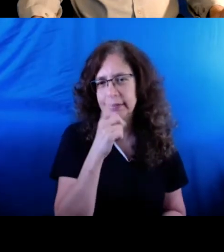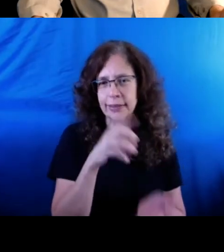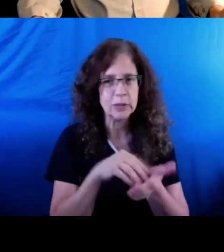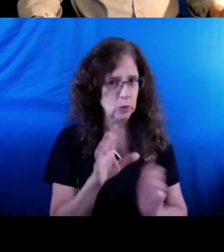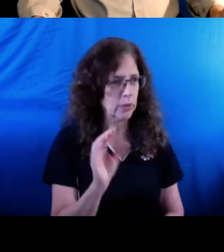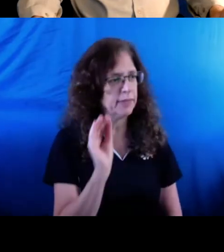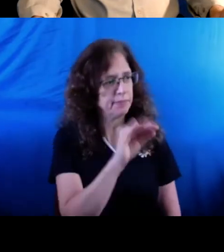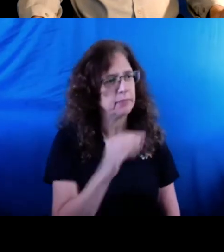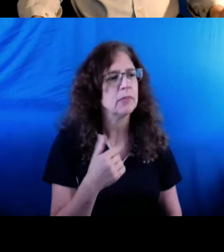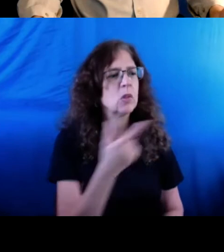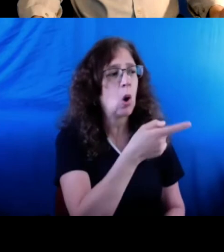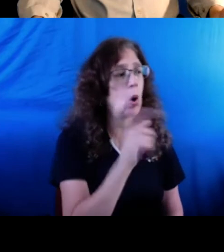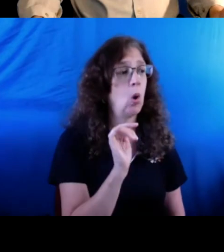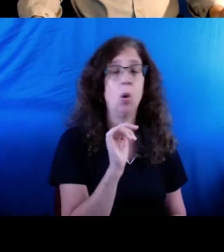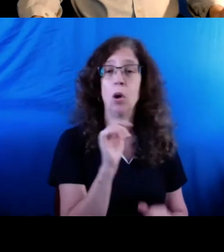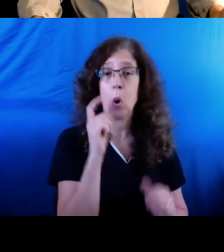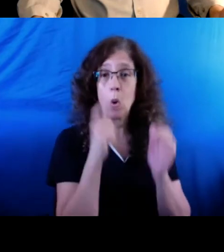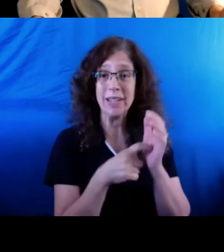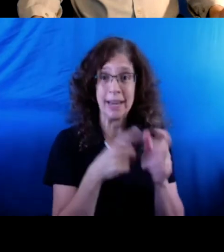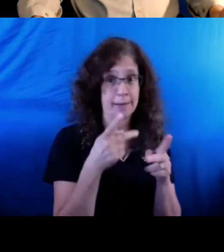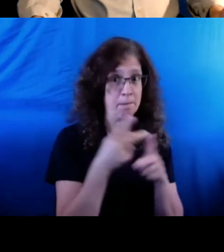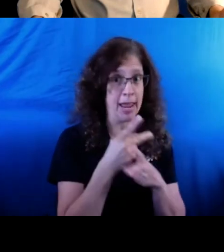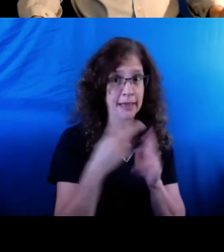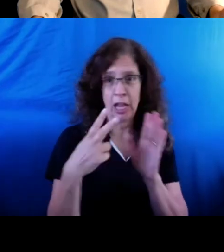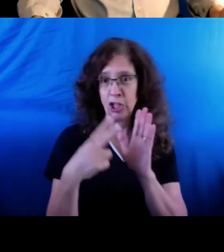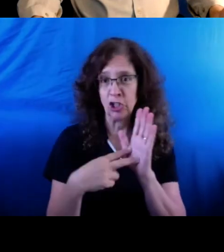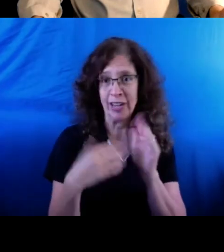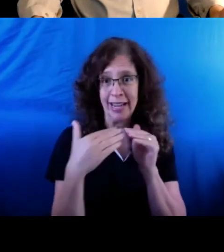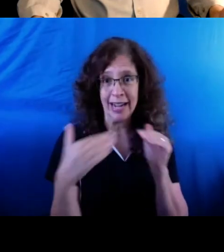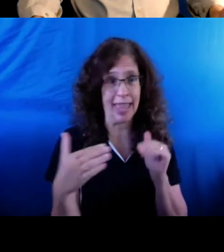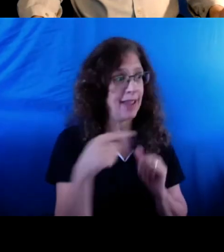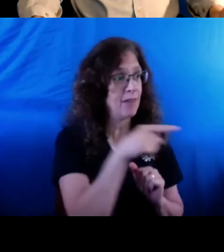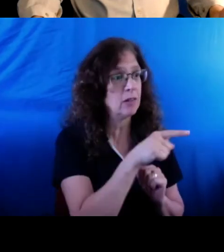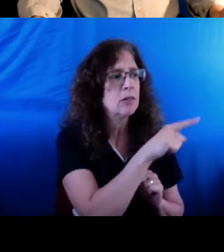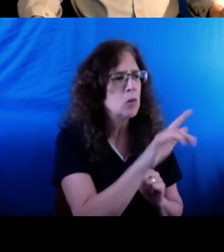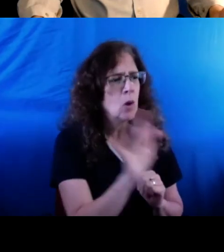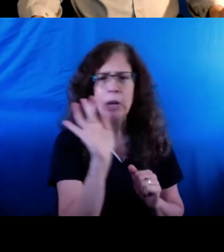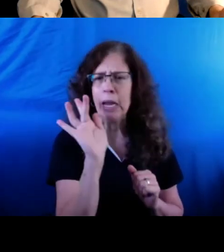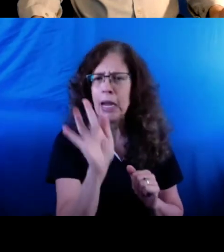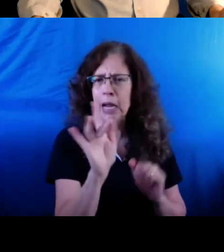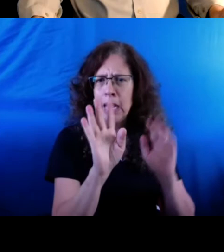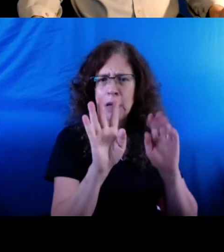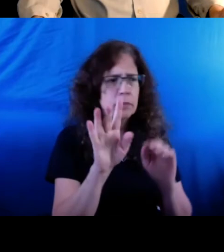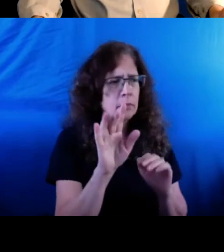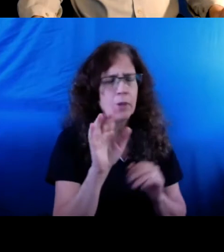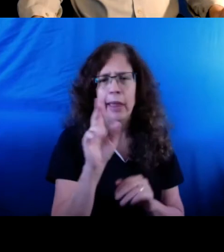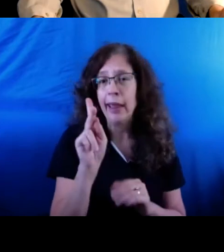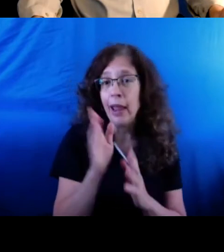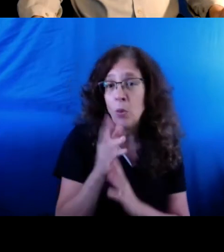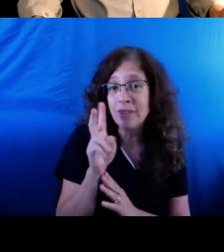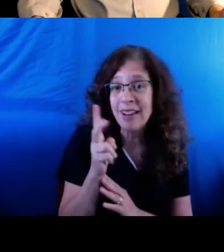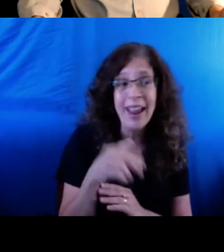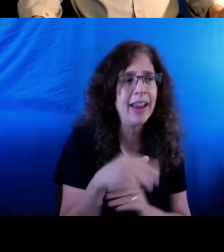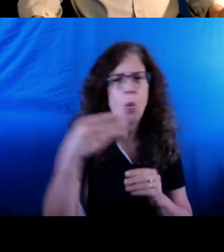as the name of the student. It's a fake student. So then you notice math and the reading level, and they can